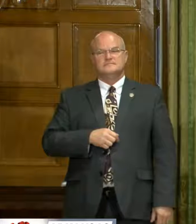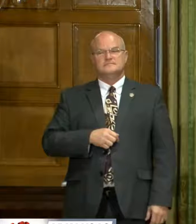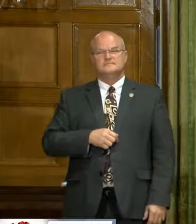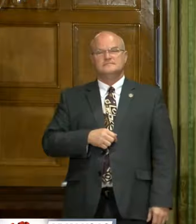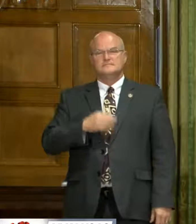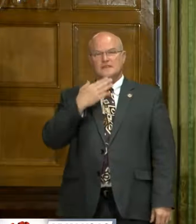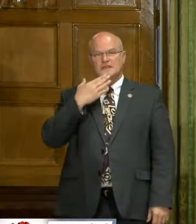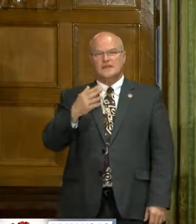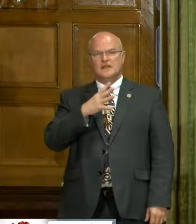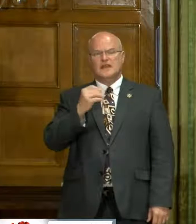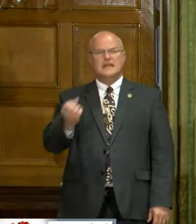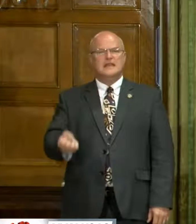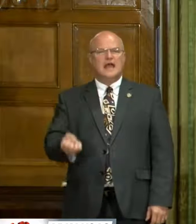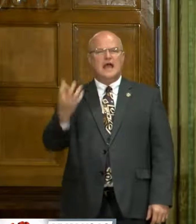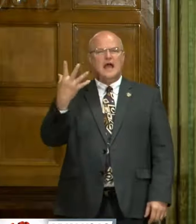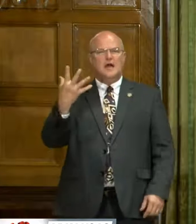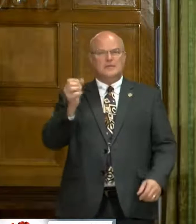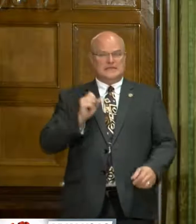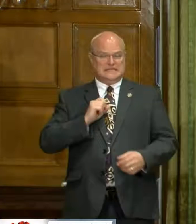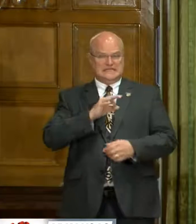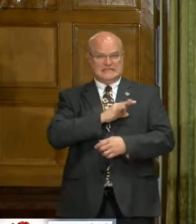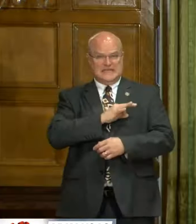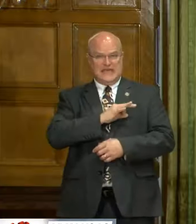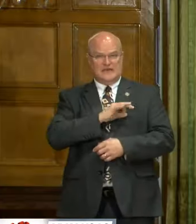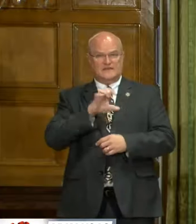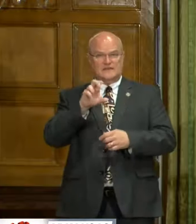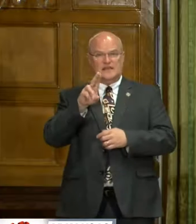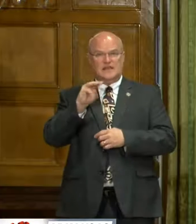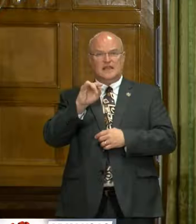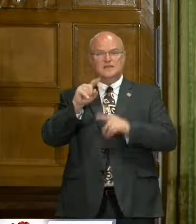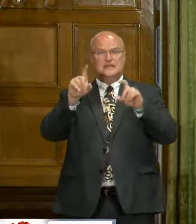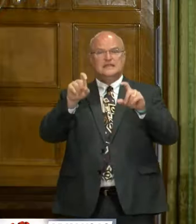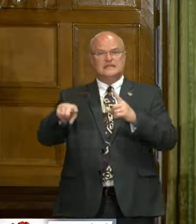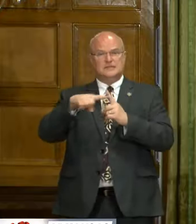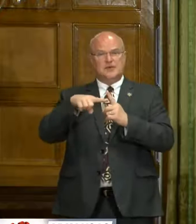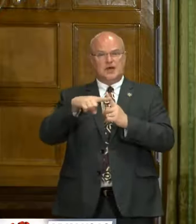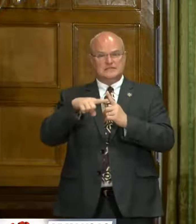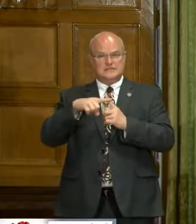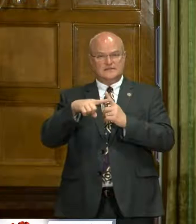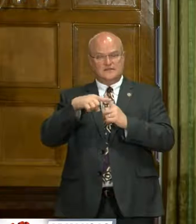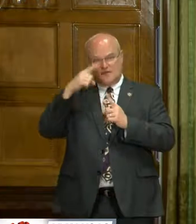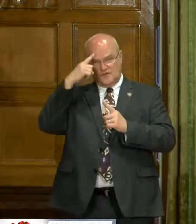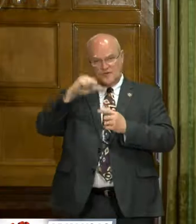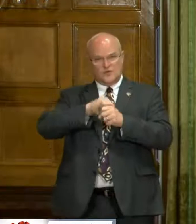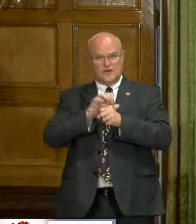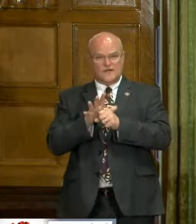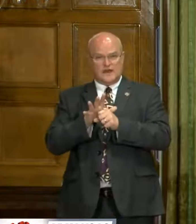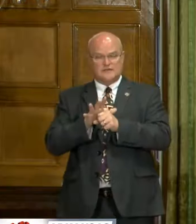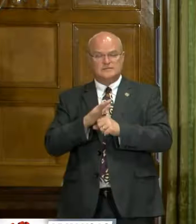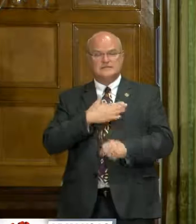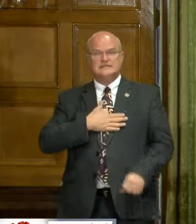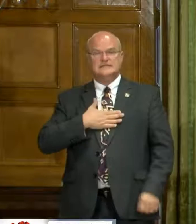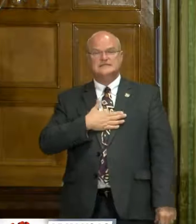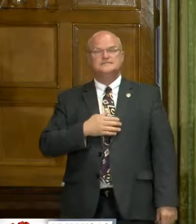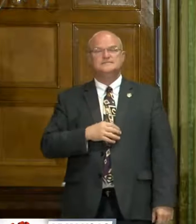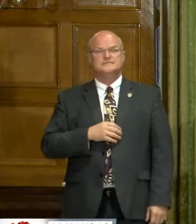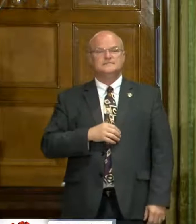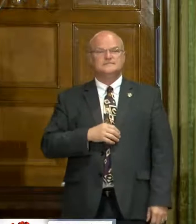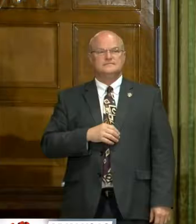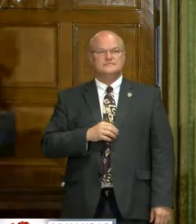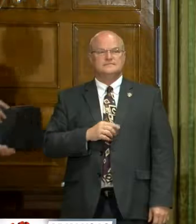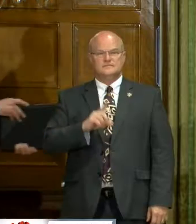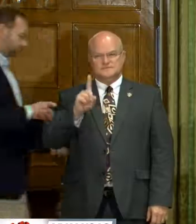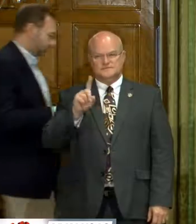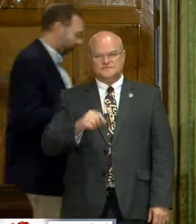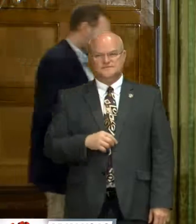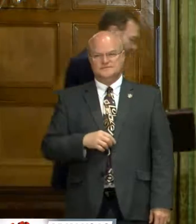Thank you, sir. And how many staff at Cummins have tested positive for coronavirus, please?